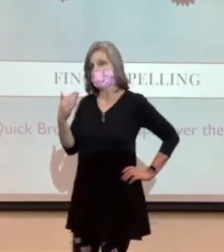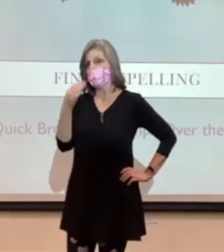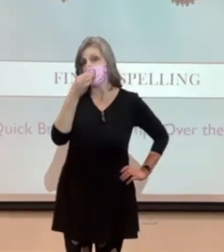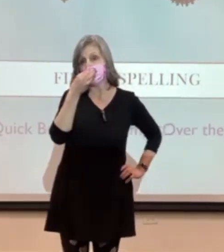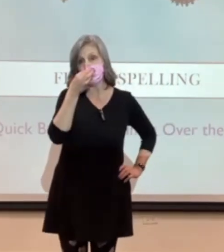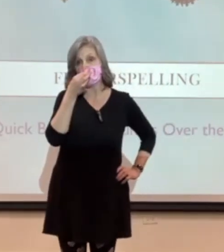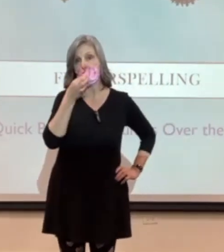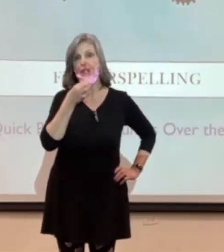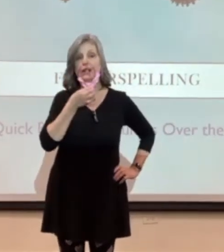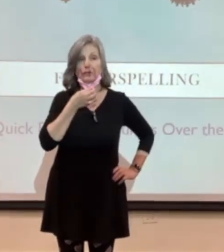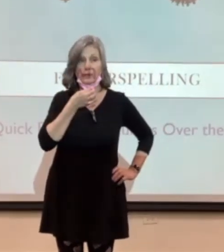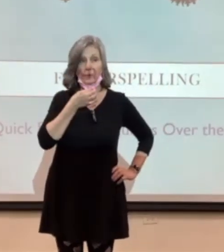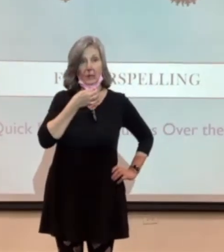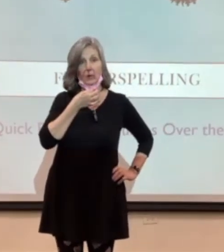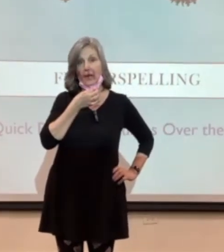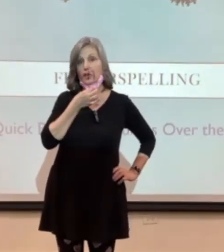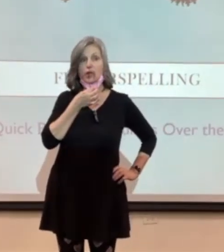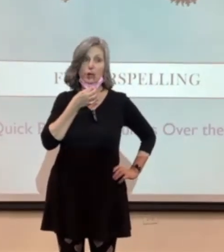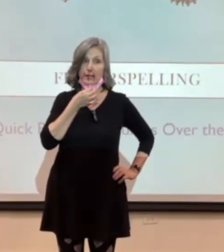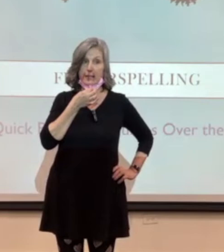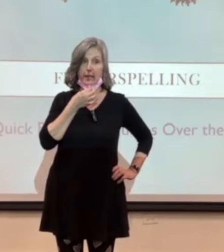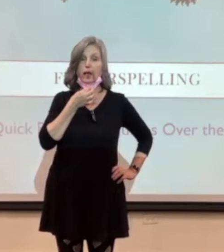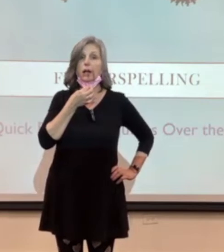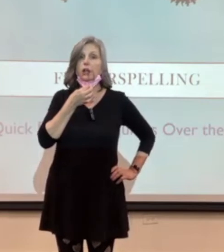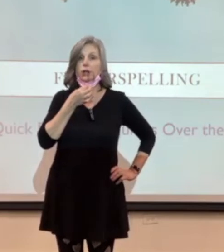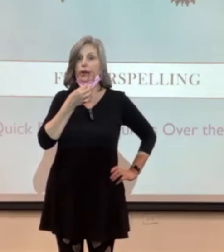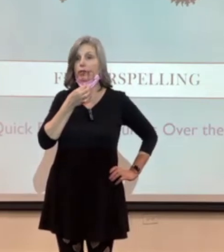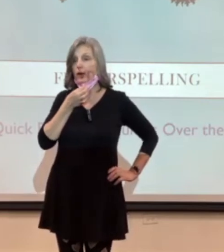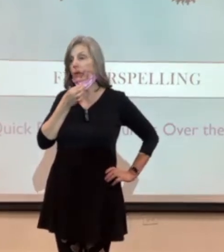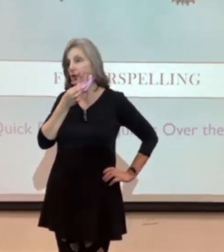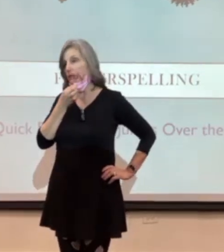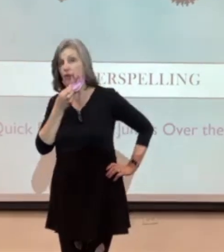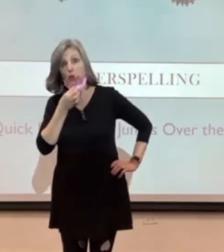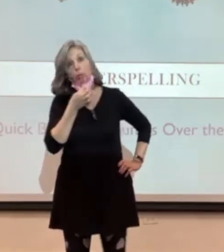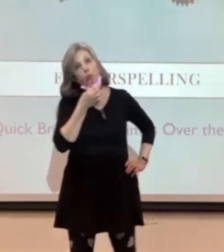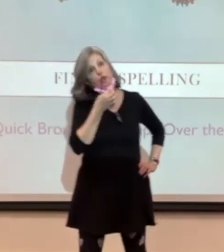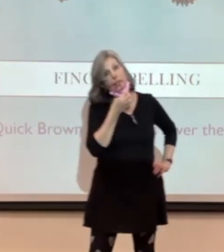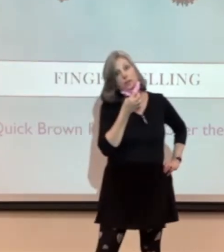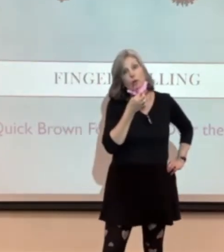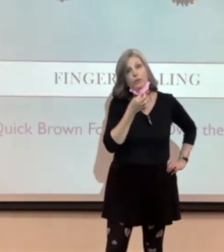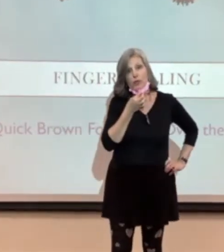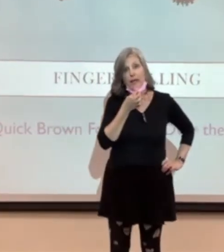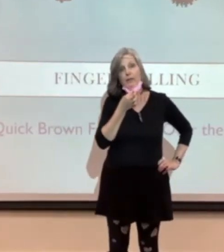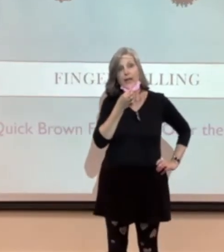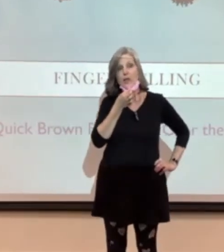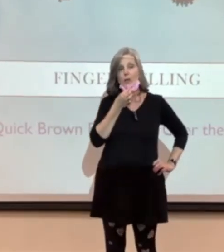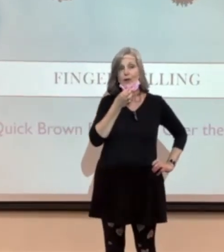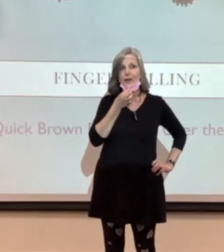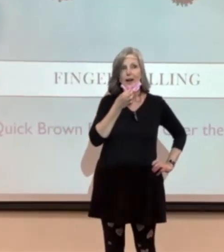understanding that these really interfere with communication a great deal. So they're very much a visual person. So if they're deaf, and I know there